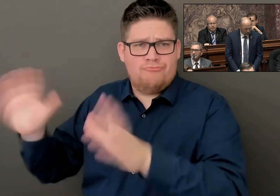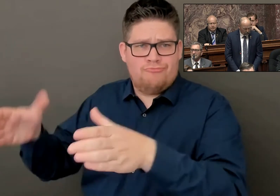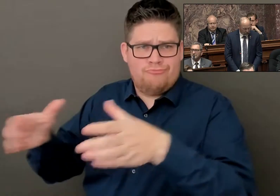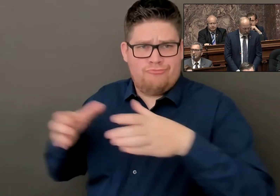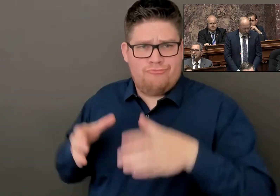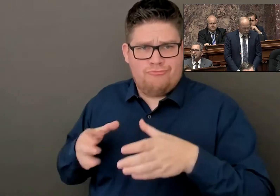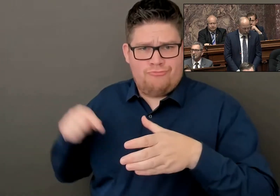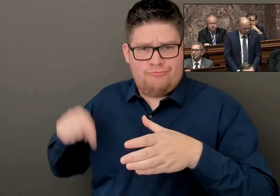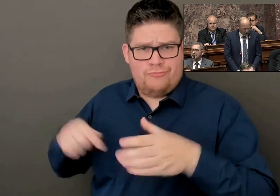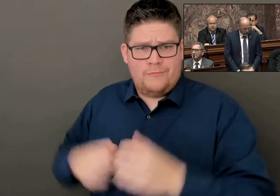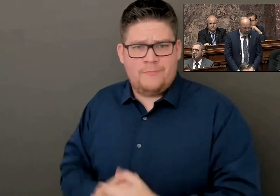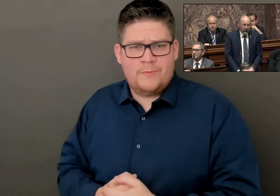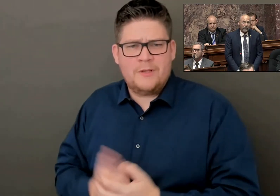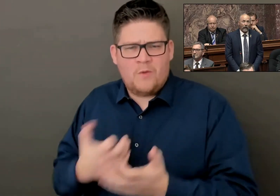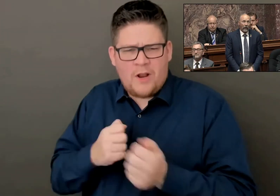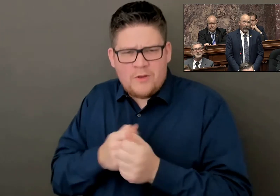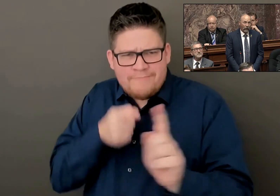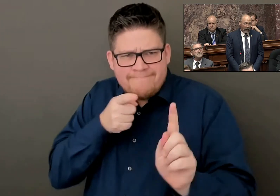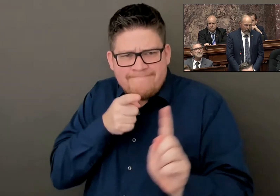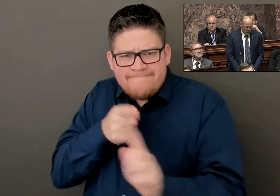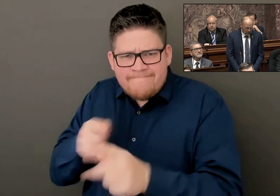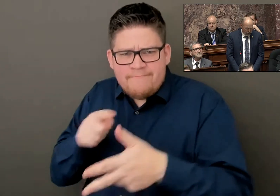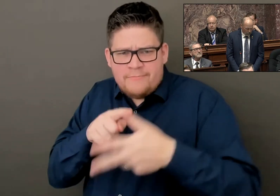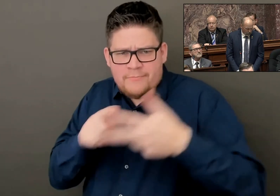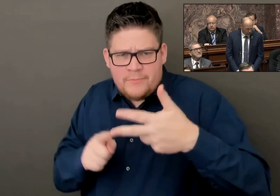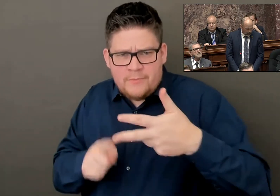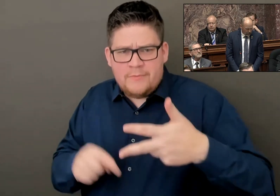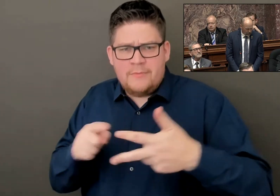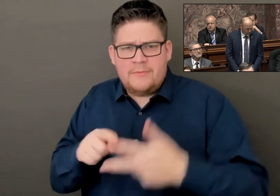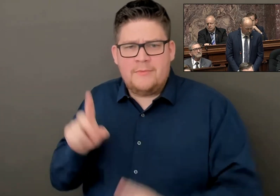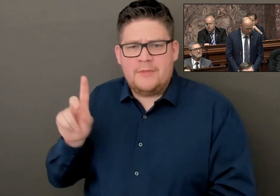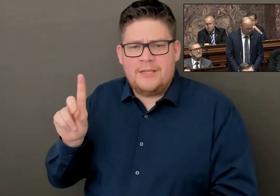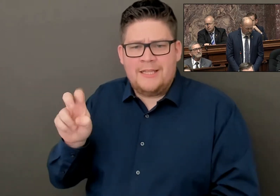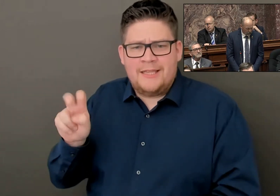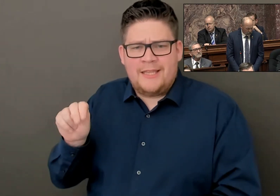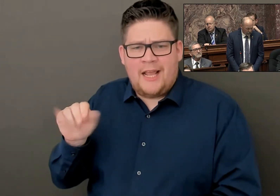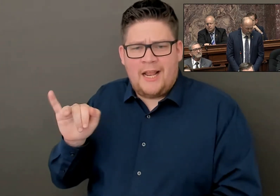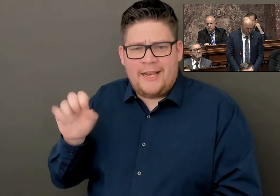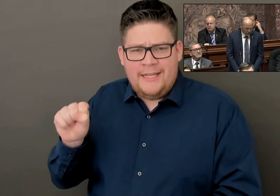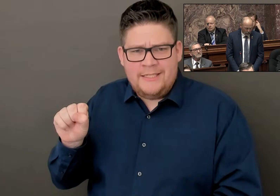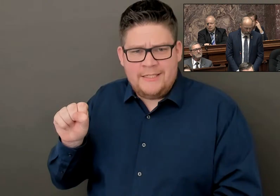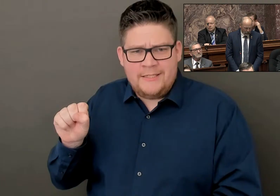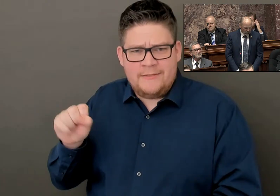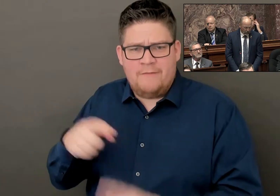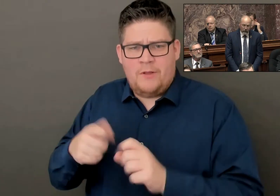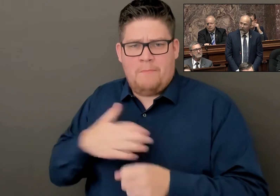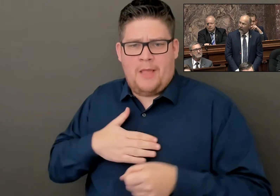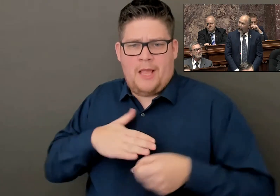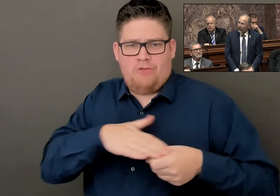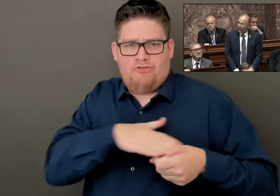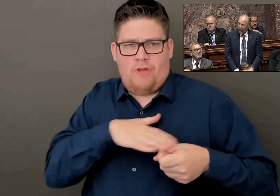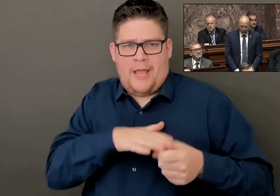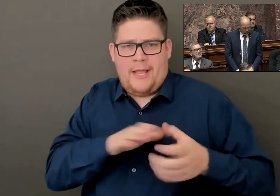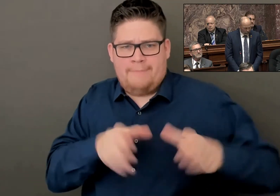welcome Dennis Giesbrook. He's from my riding. He was our candidate for the BC Conservative Party in our last election in Vernon-Lumby, and